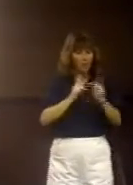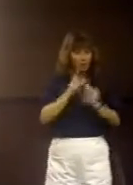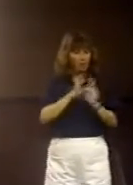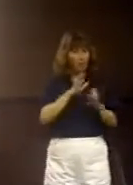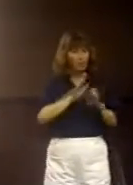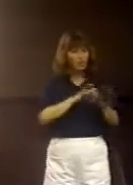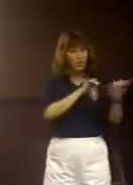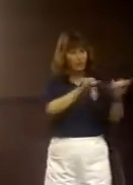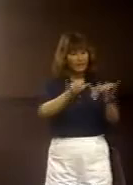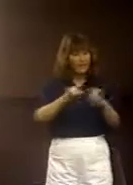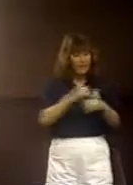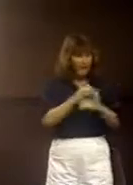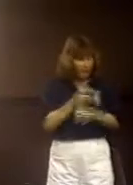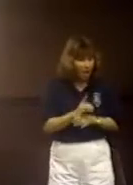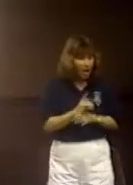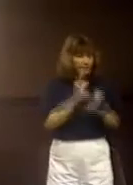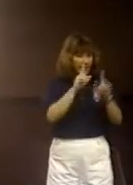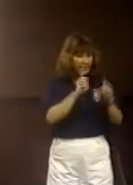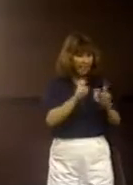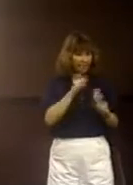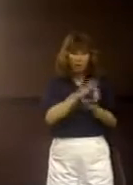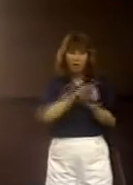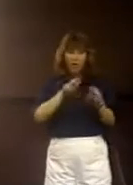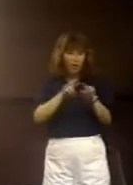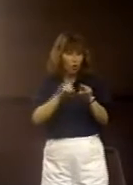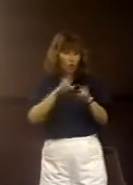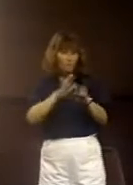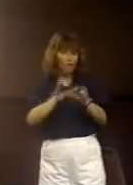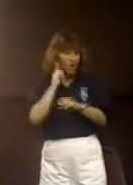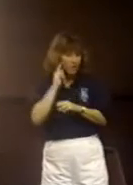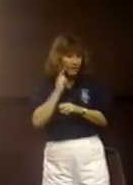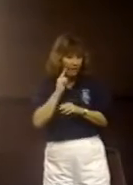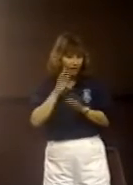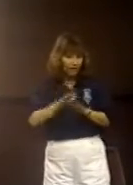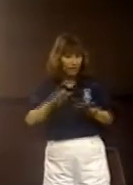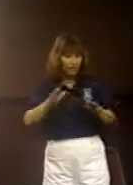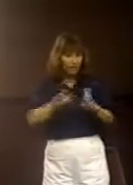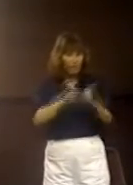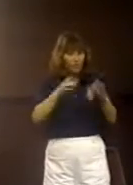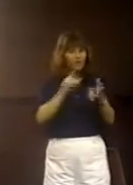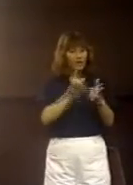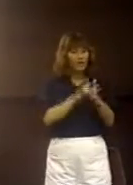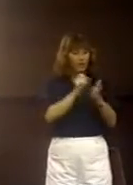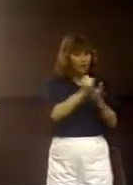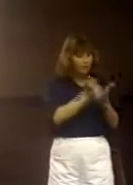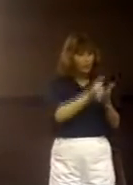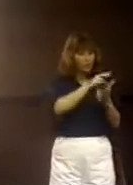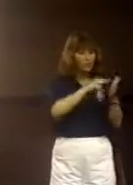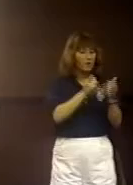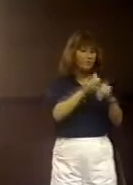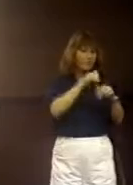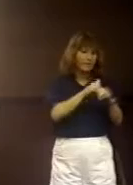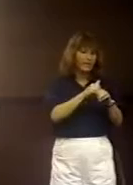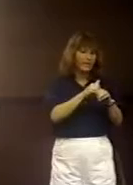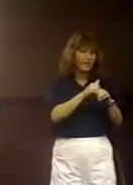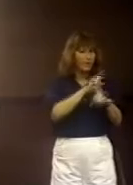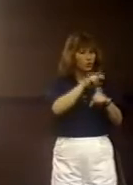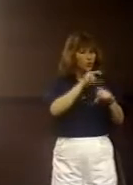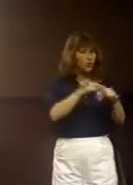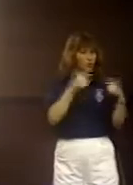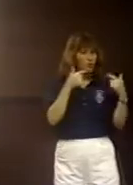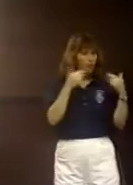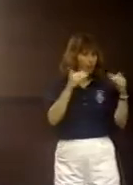on standardized tests, which were not normed on deaf children, revealed that the subjects read within normal